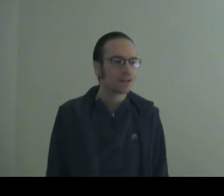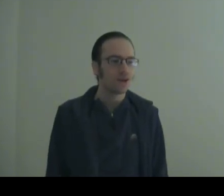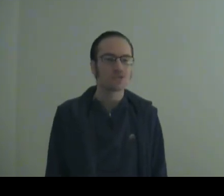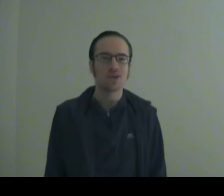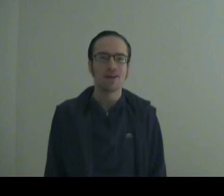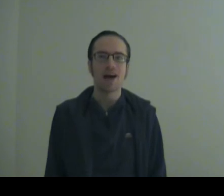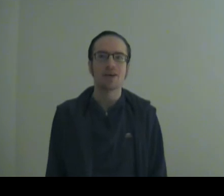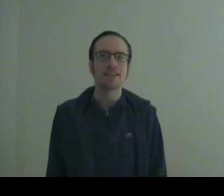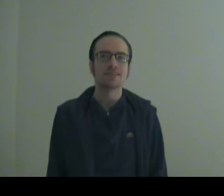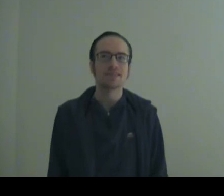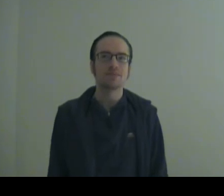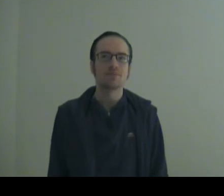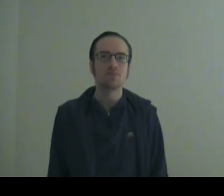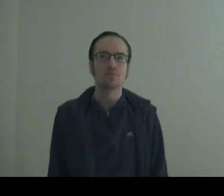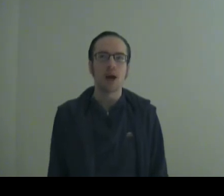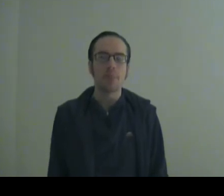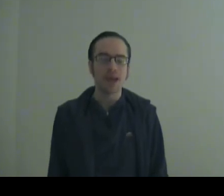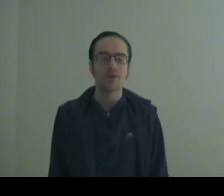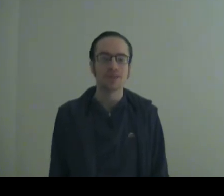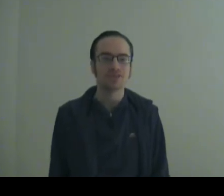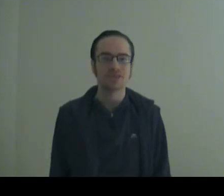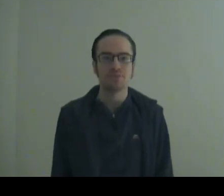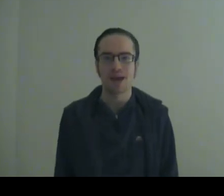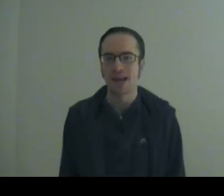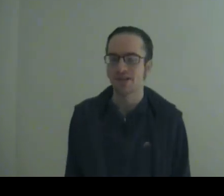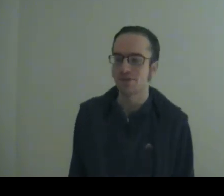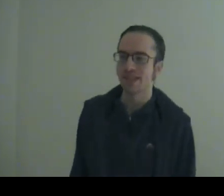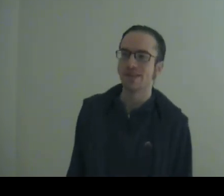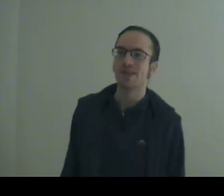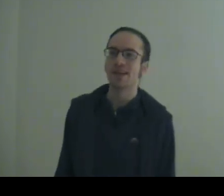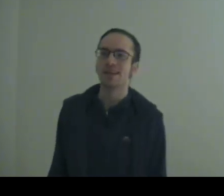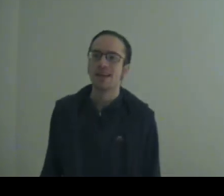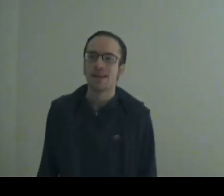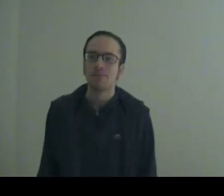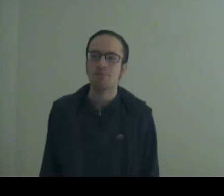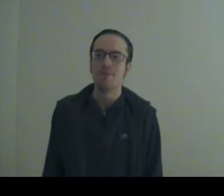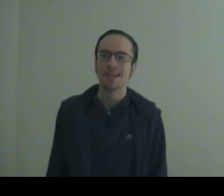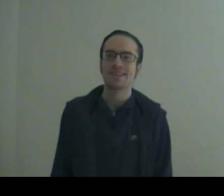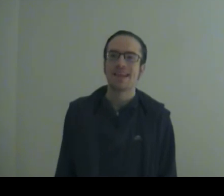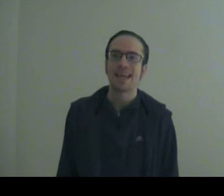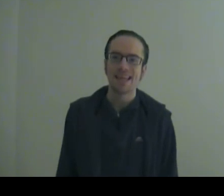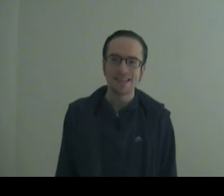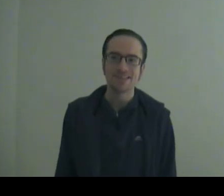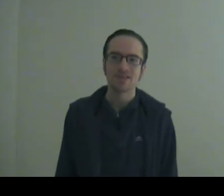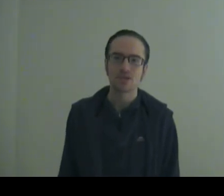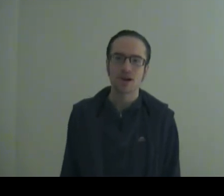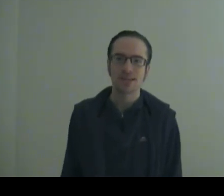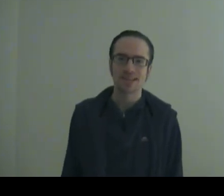I also love how it's apparently just his badassery that makes his surprise